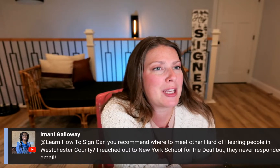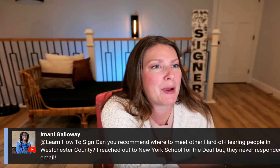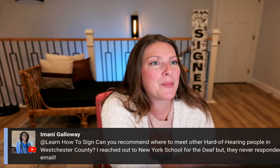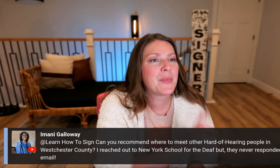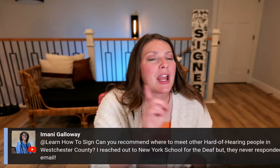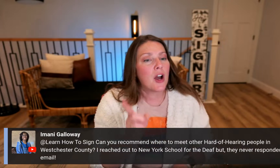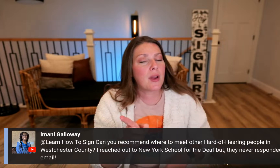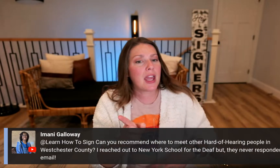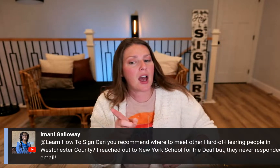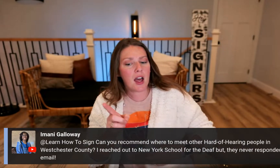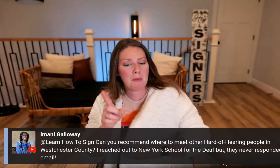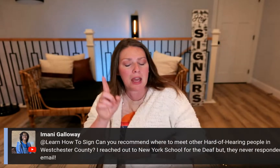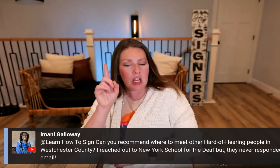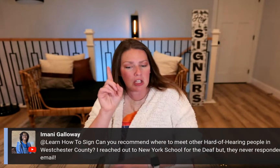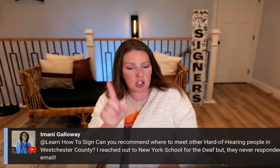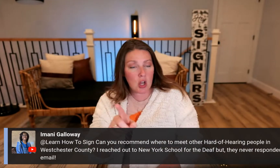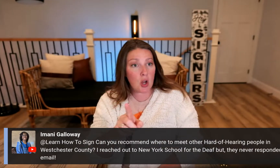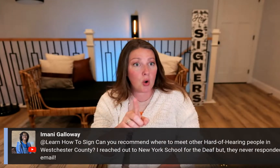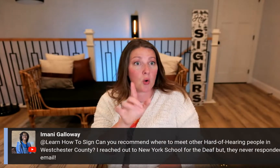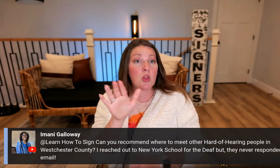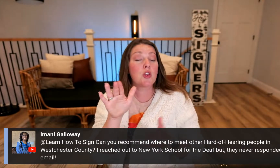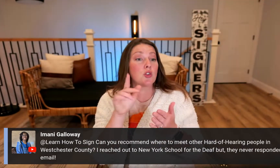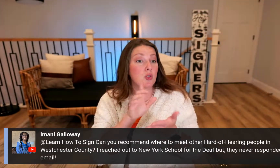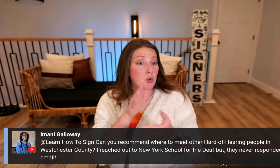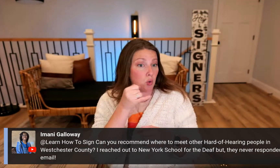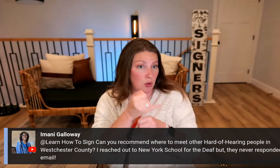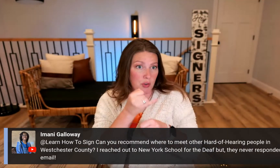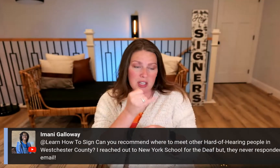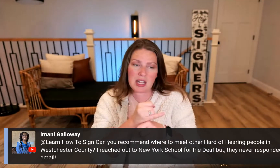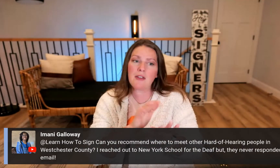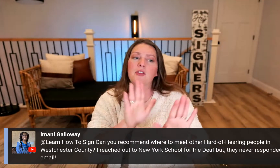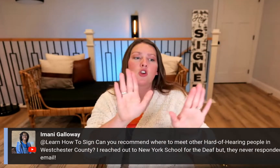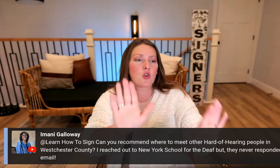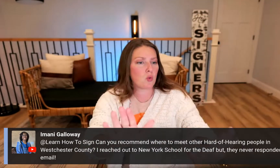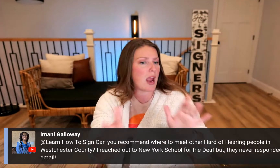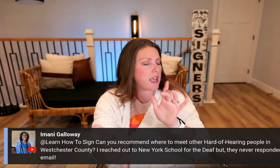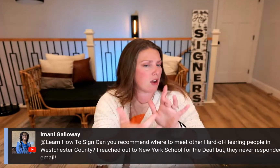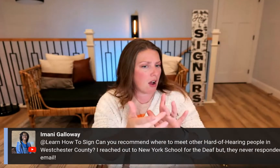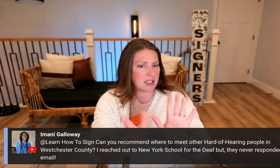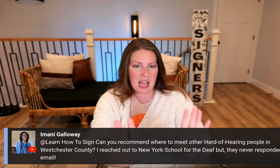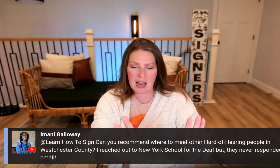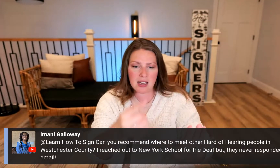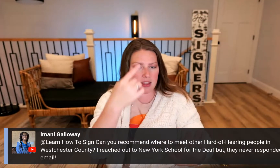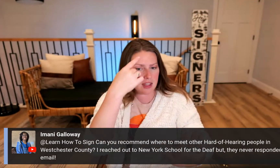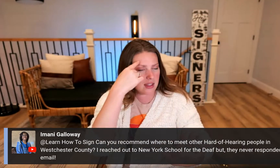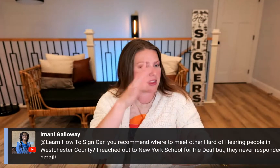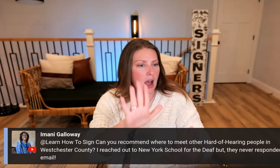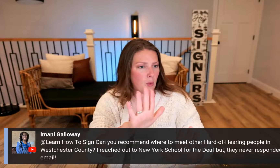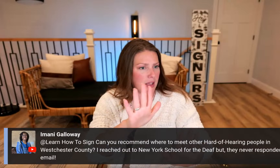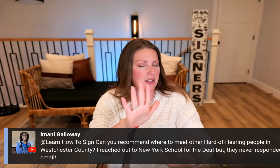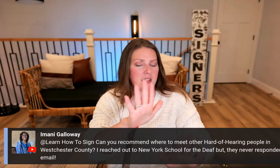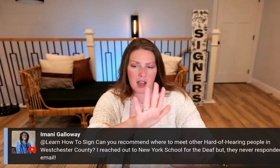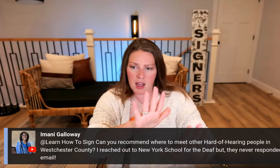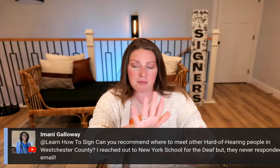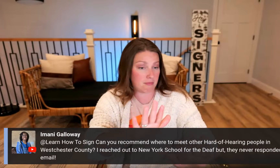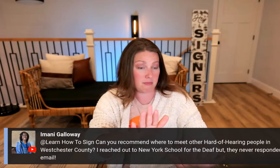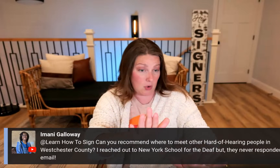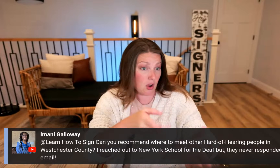email. Okay, so the school for the deaf, great contact. I think that was